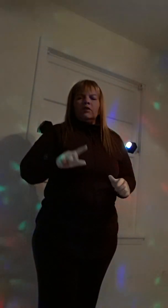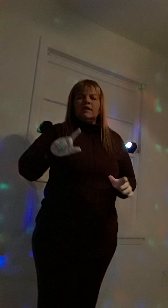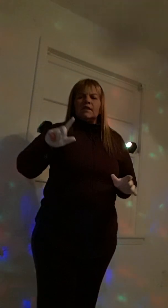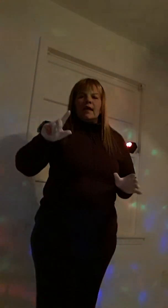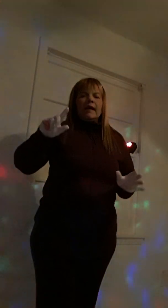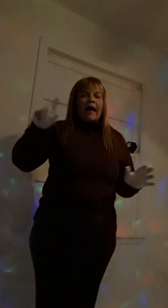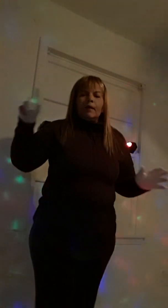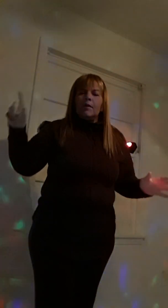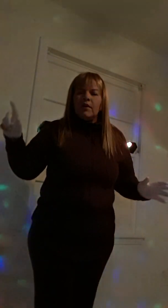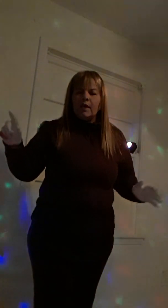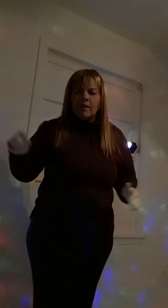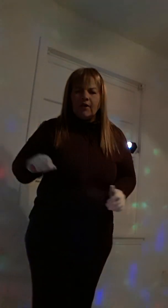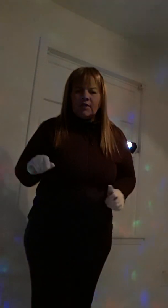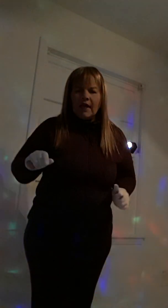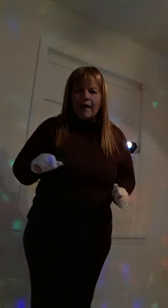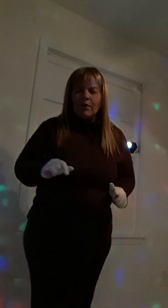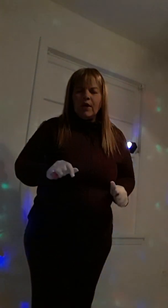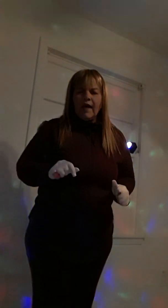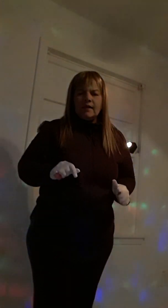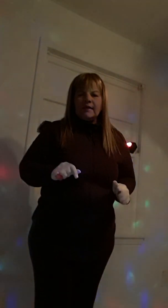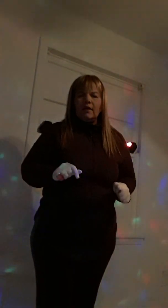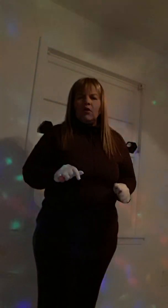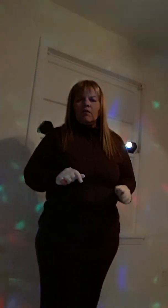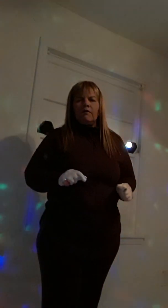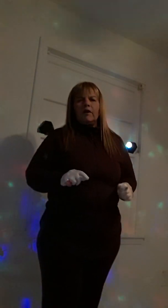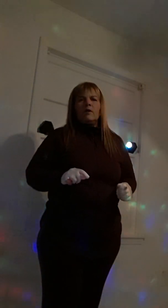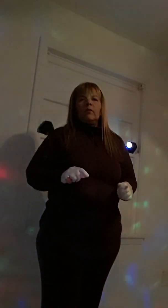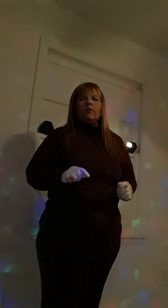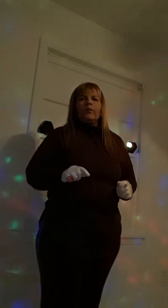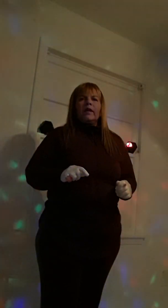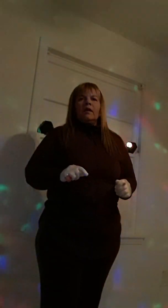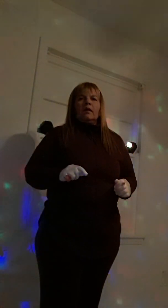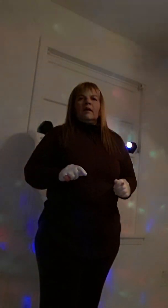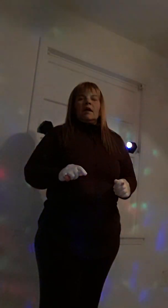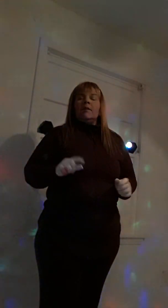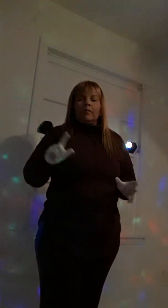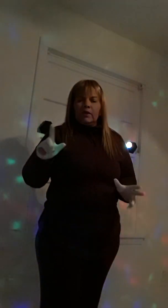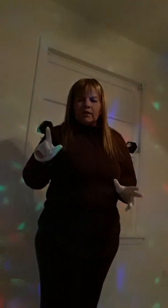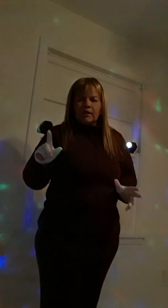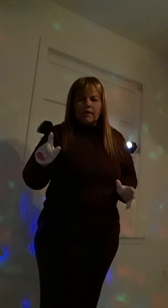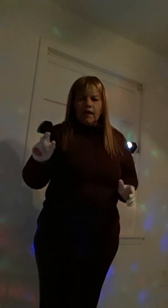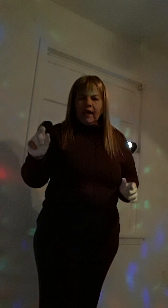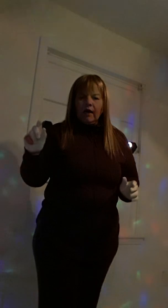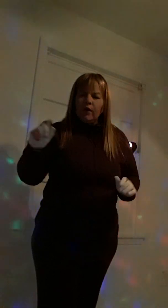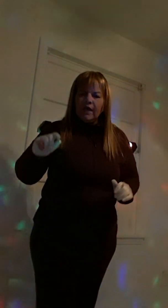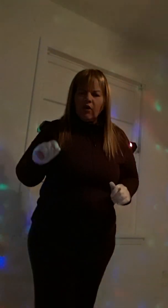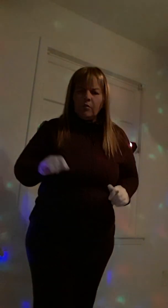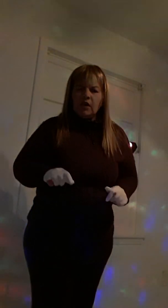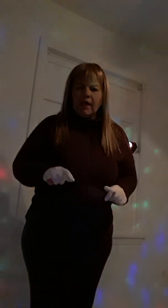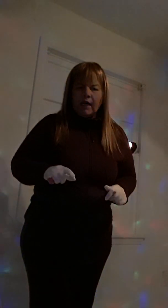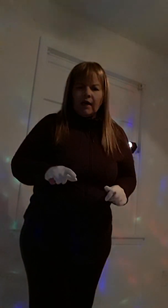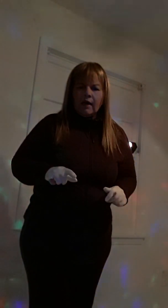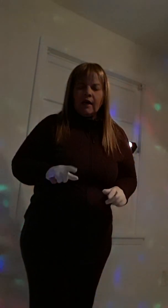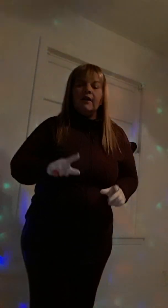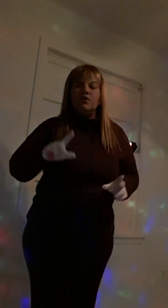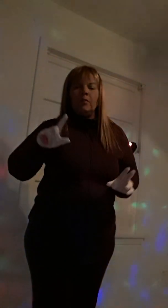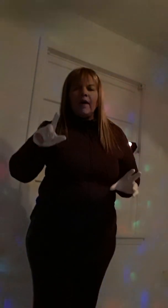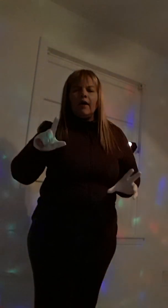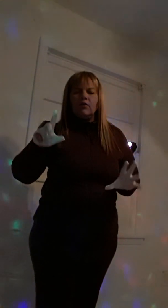this a library, because the library has a lot of input with the community into make all